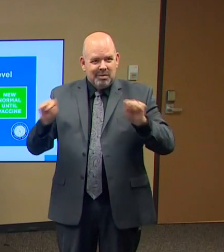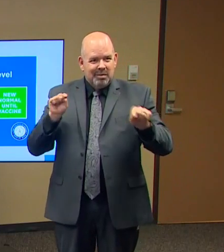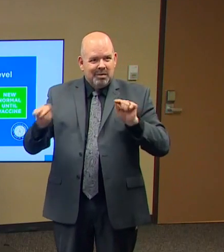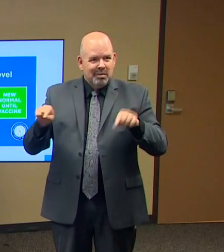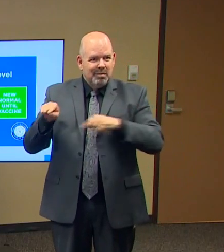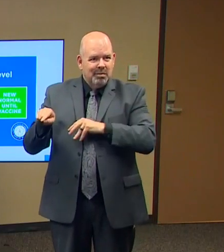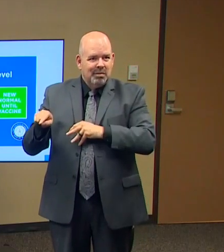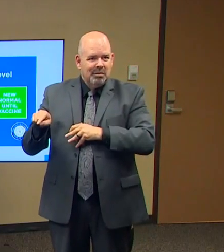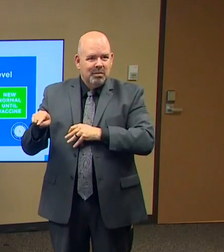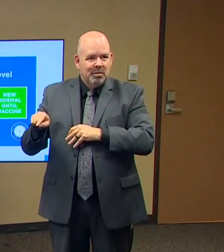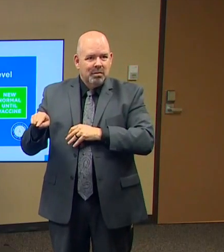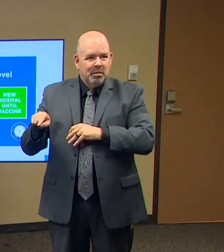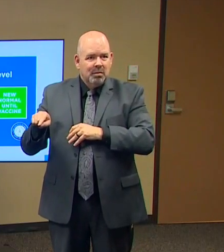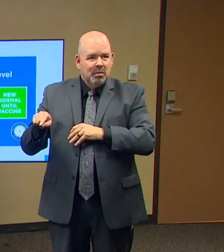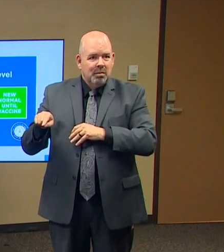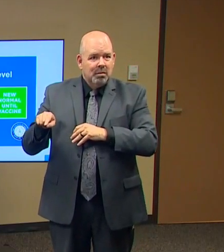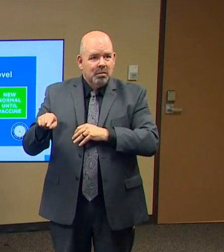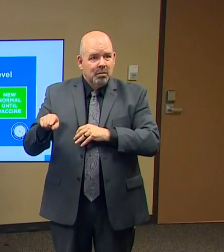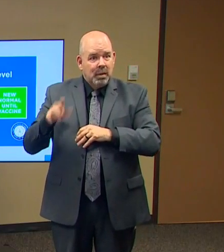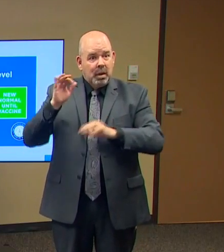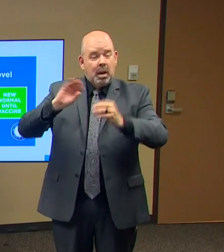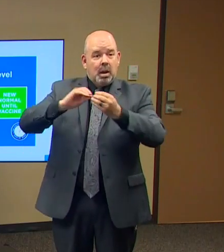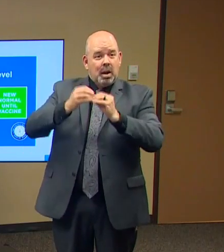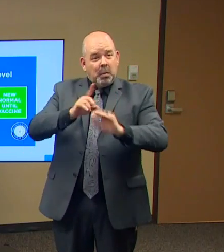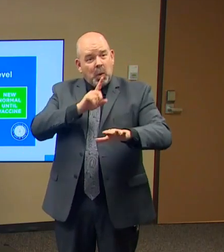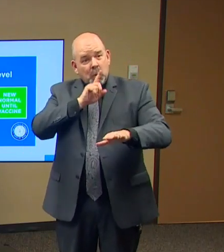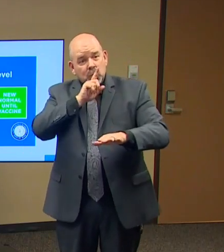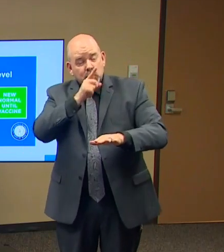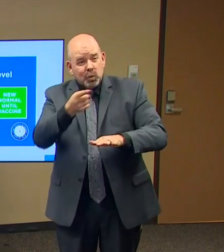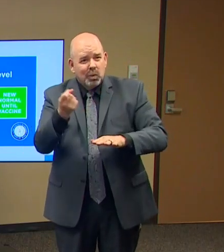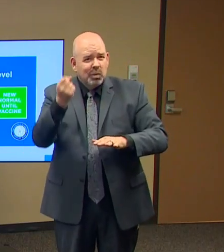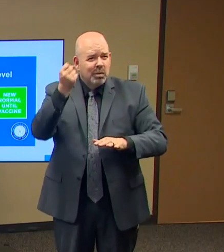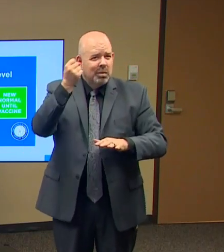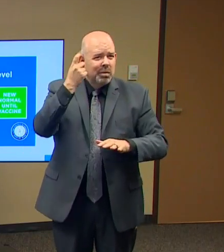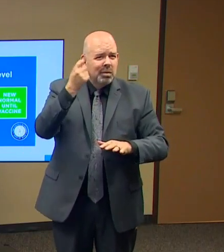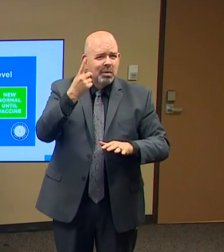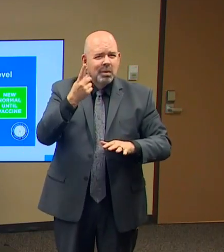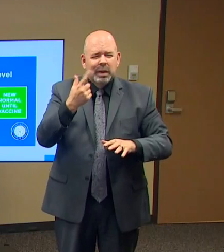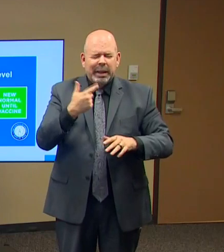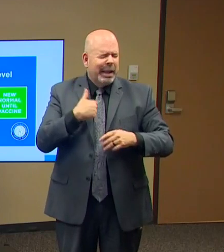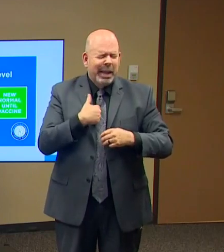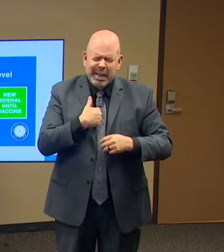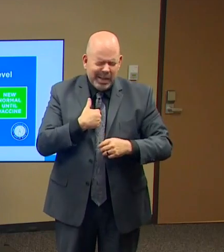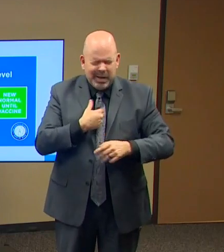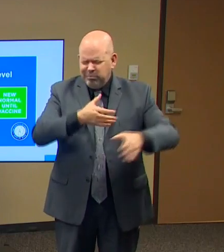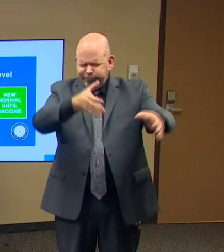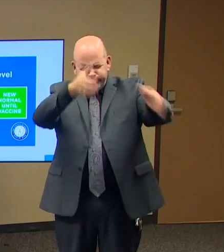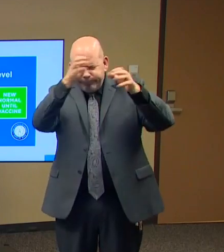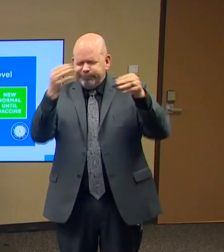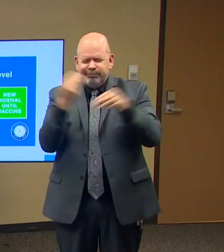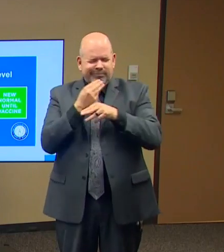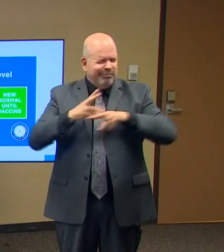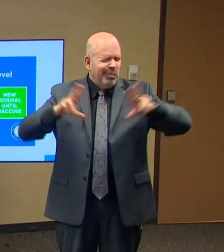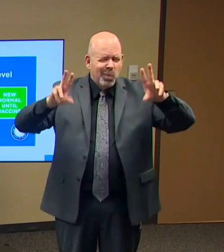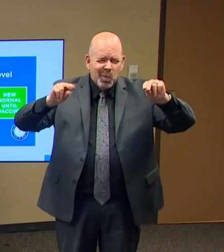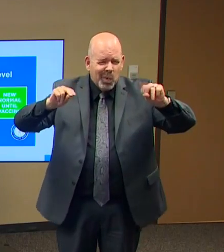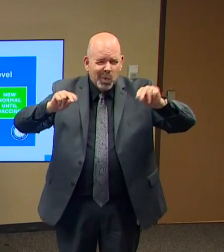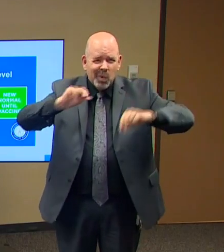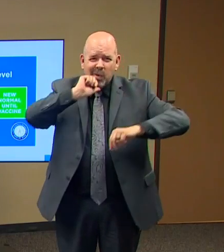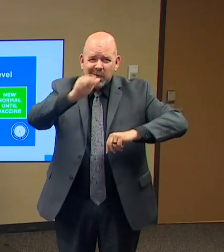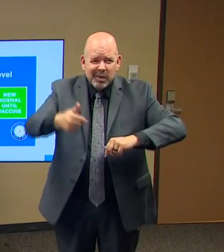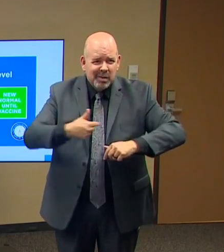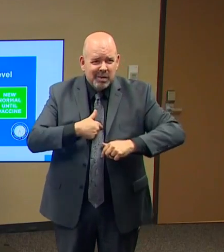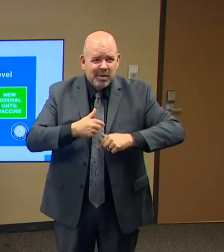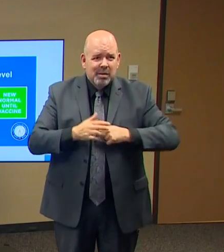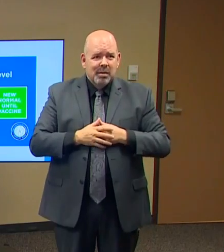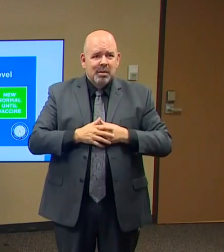not 664, right? I mean, I didn't do well at math, but I can do that one. The reason the number is so much